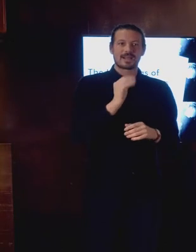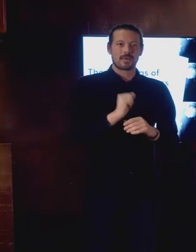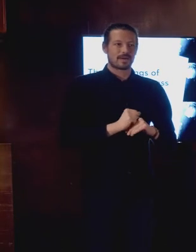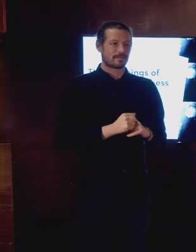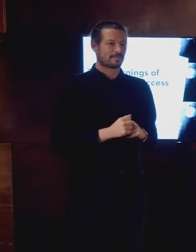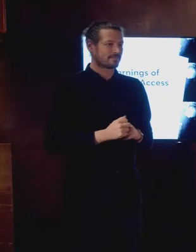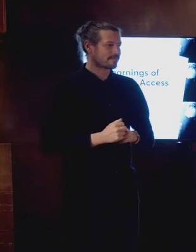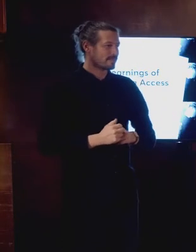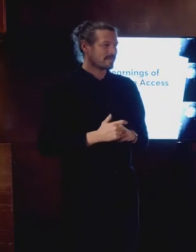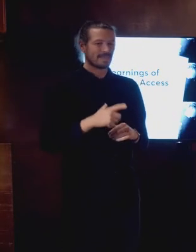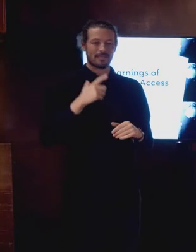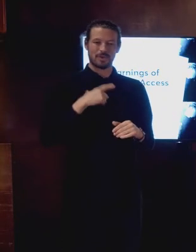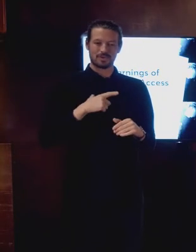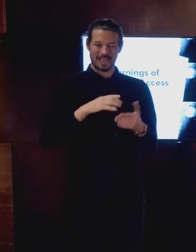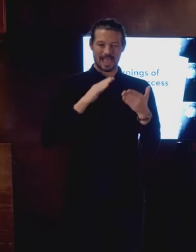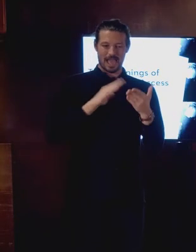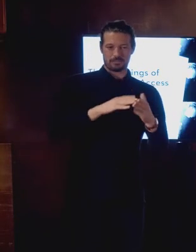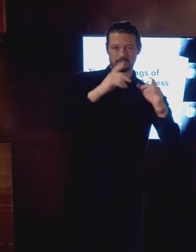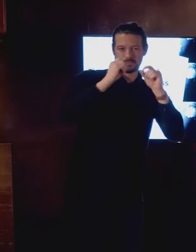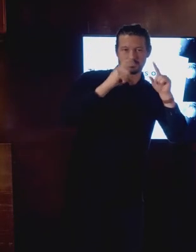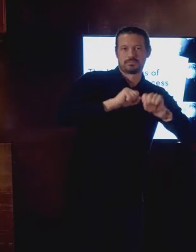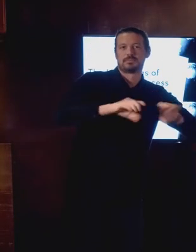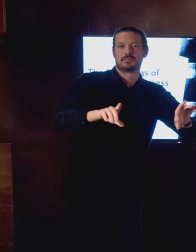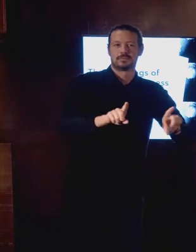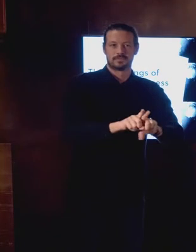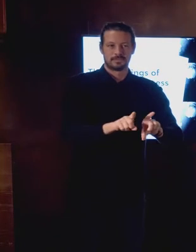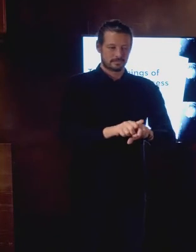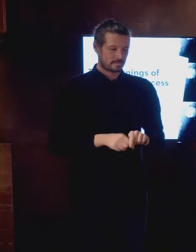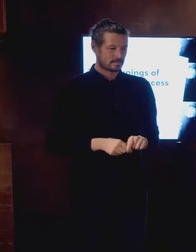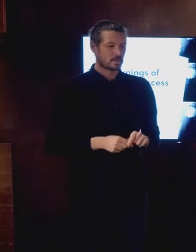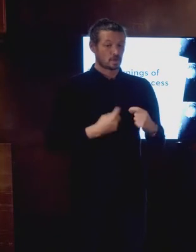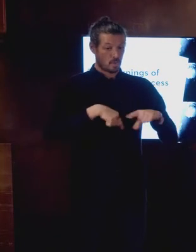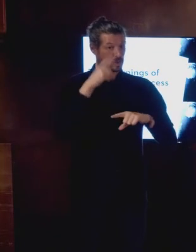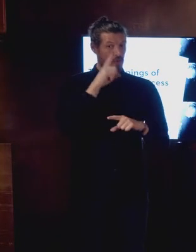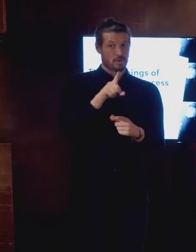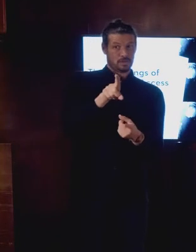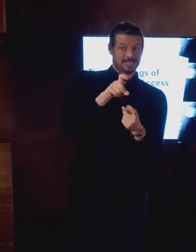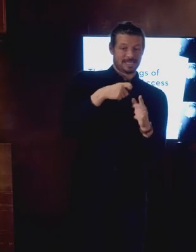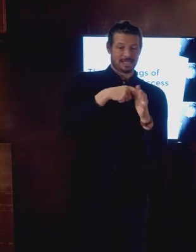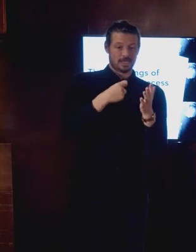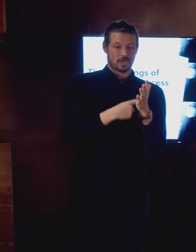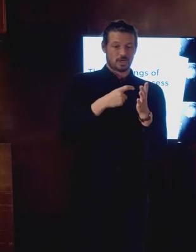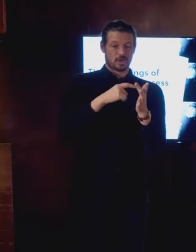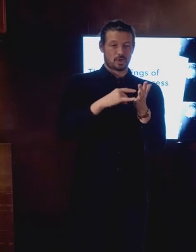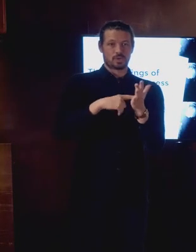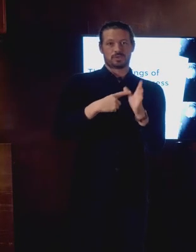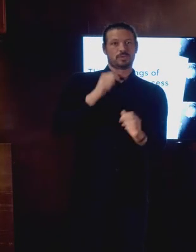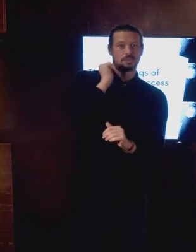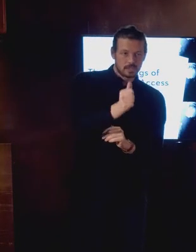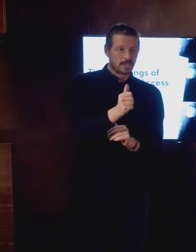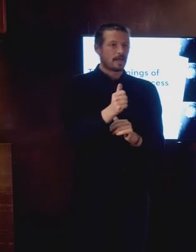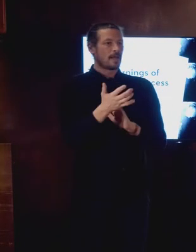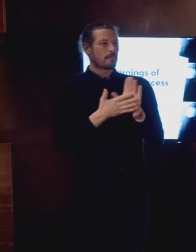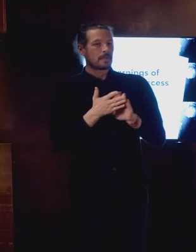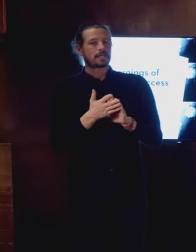unless they see it. So for us, it was really important to employ Krista so as that other people would think about